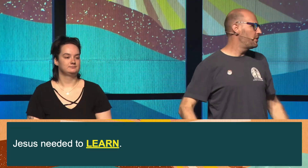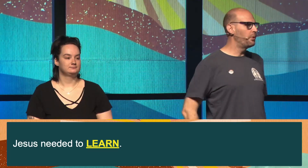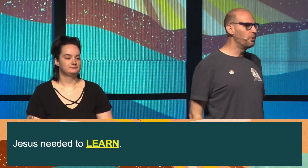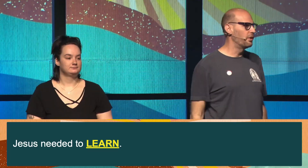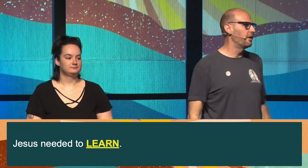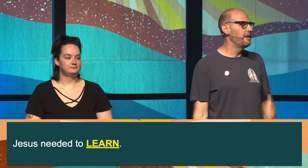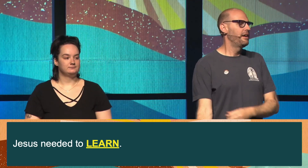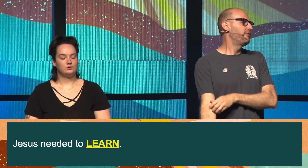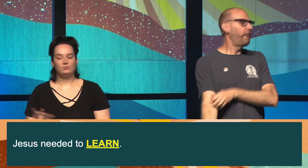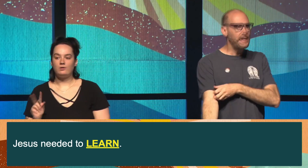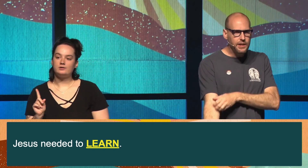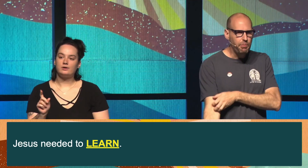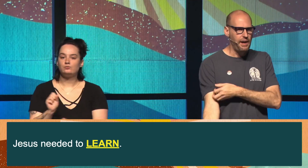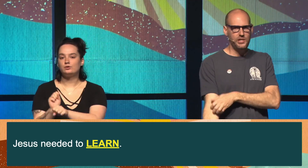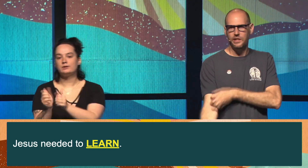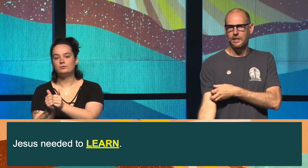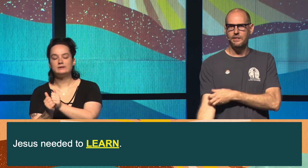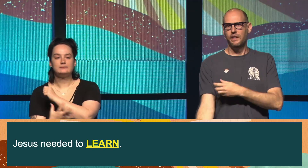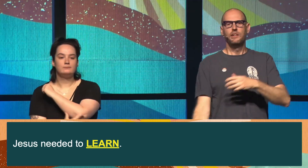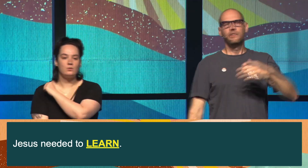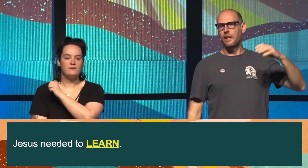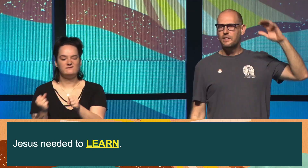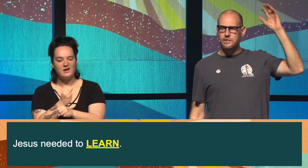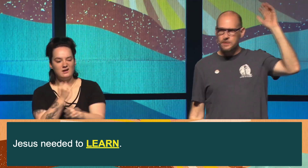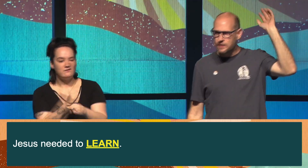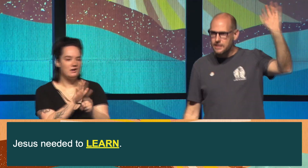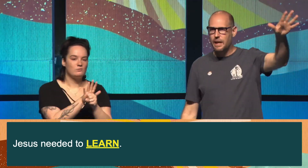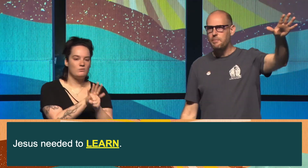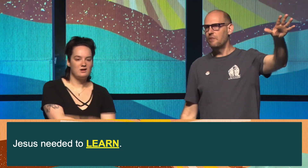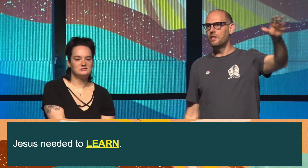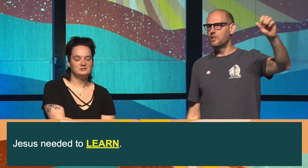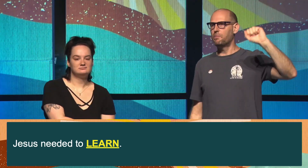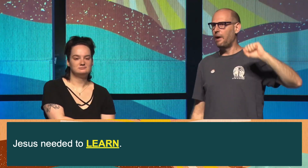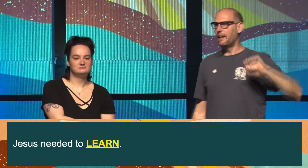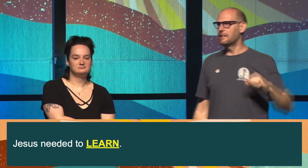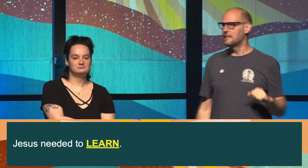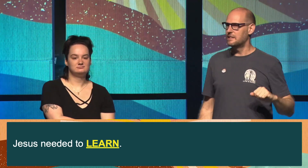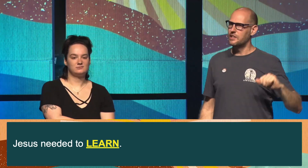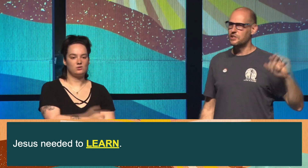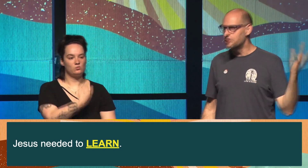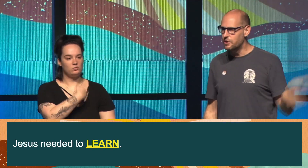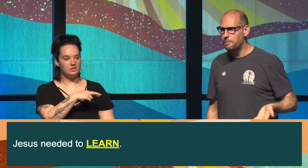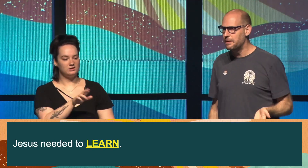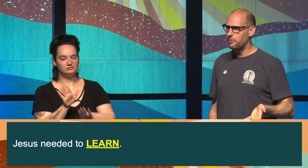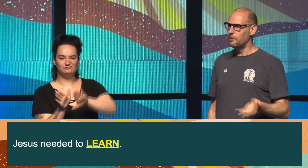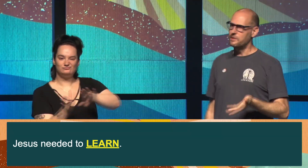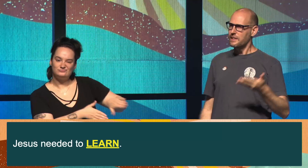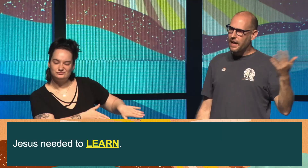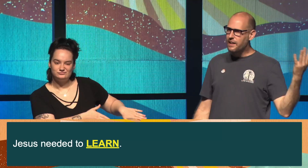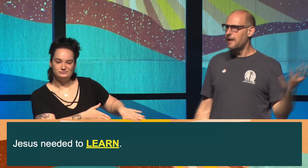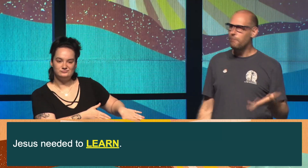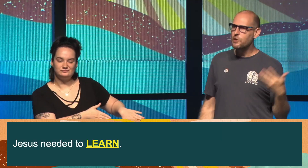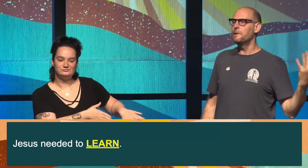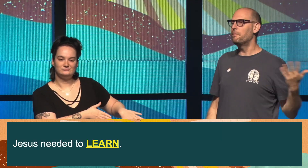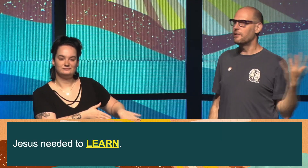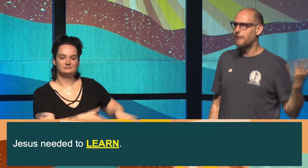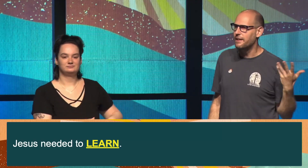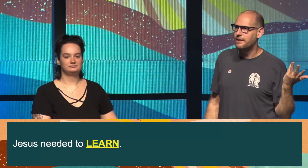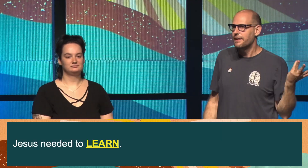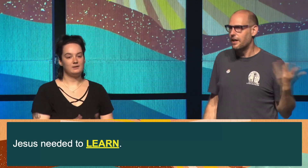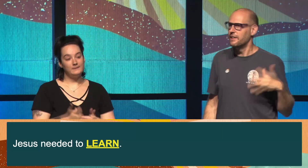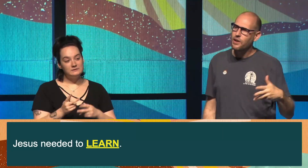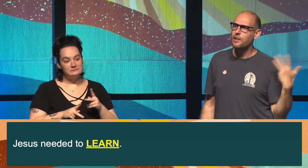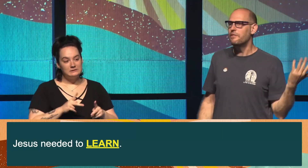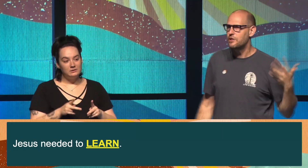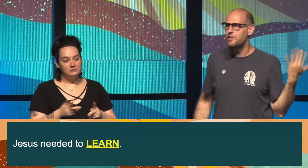working with the poor, fighting oppression, like condemning religious practices that excluded people. Kind of like most people are